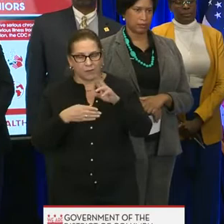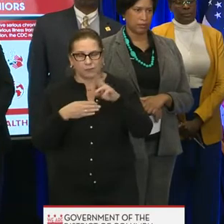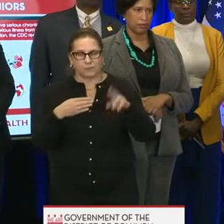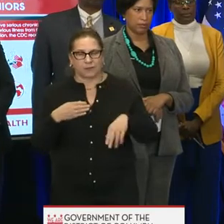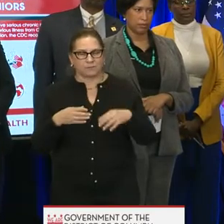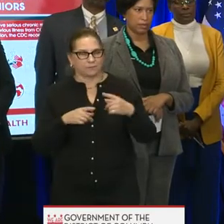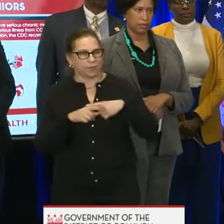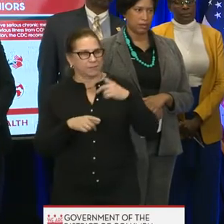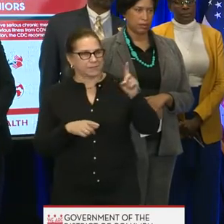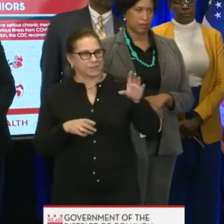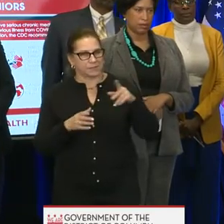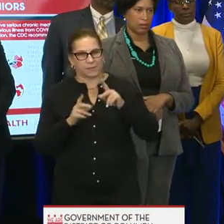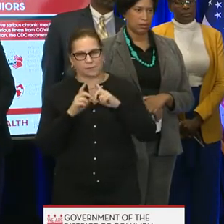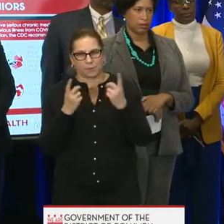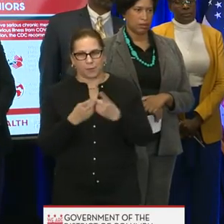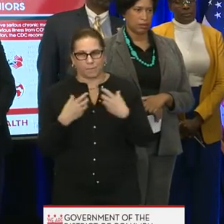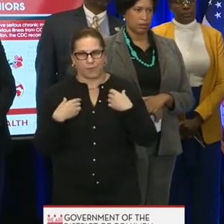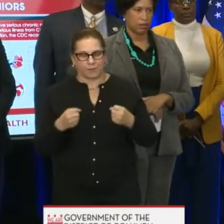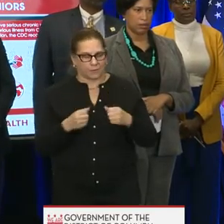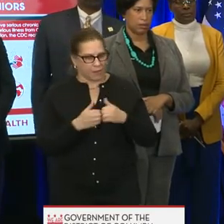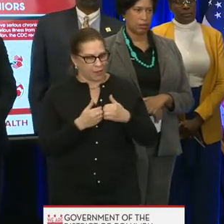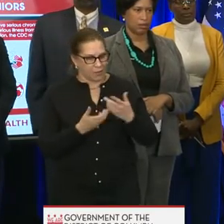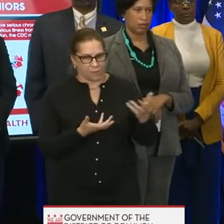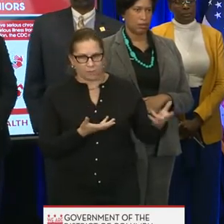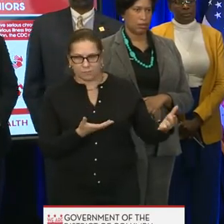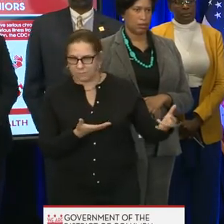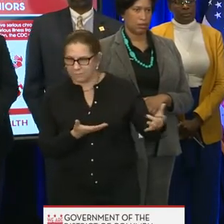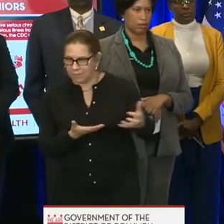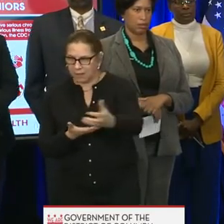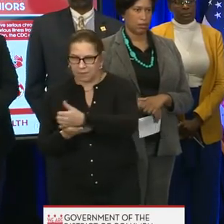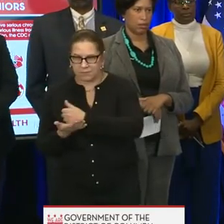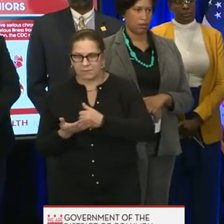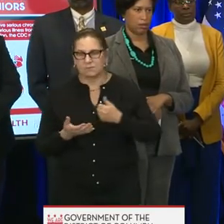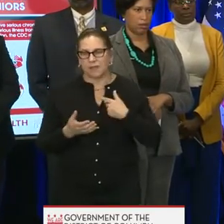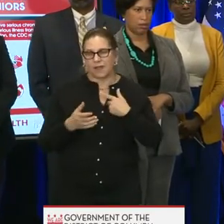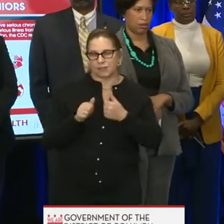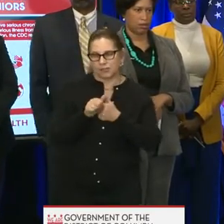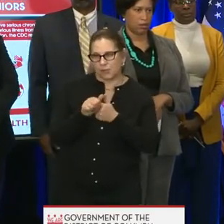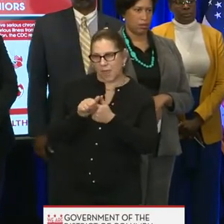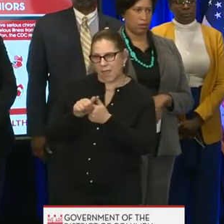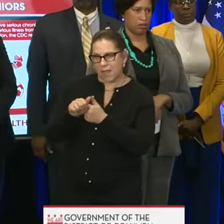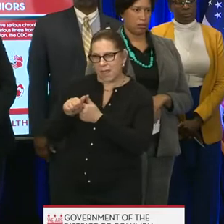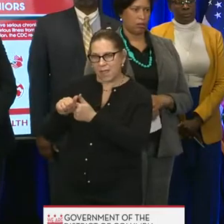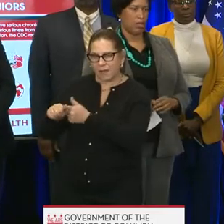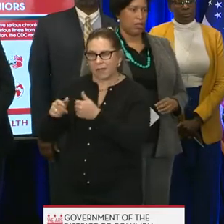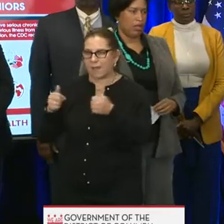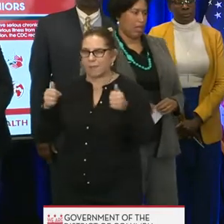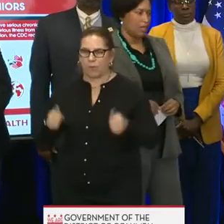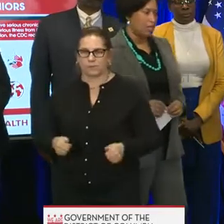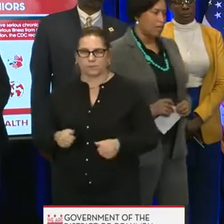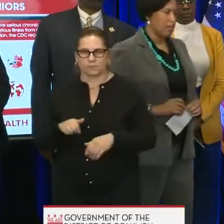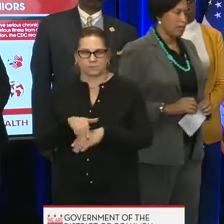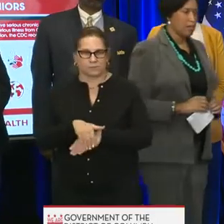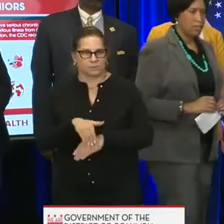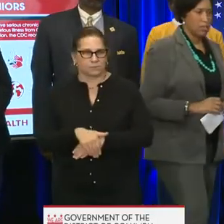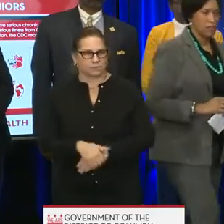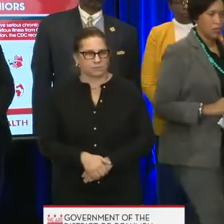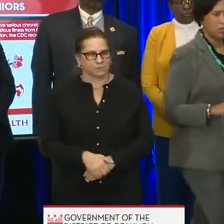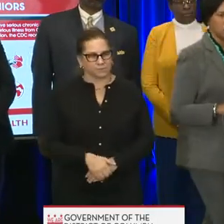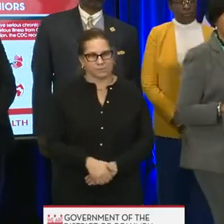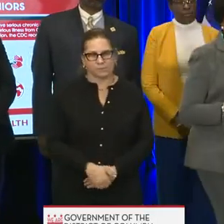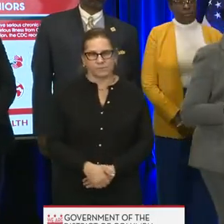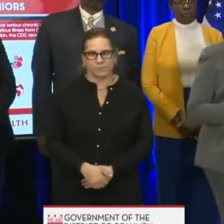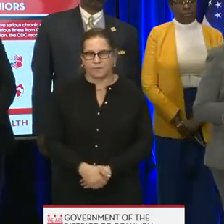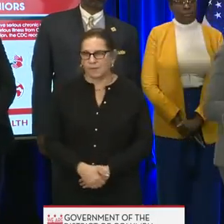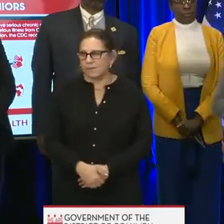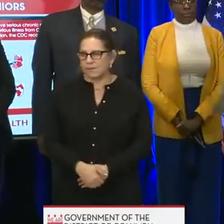be tracking and compiling those throughout the day and posting those in the evenings. And I think many of you